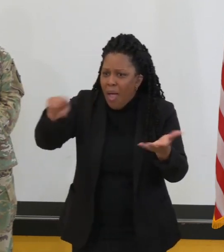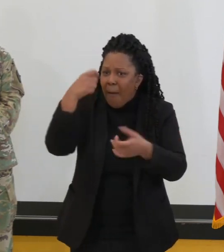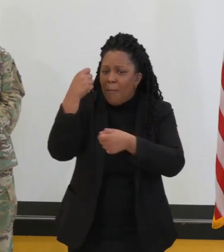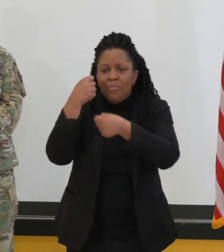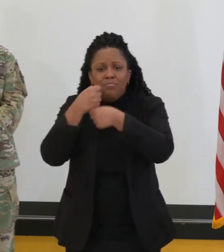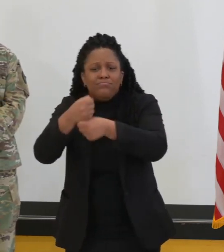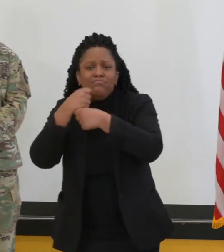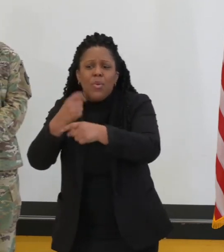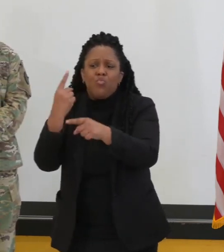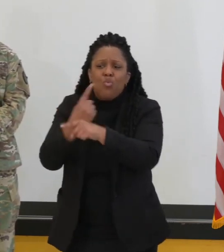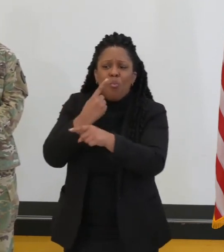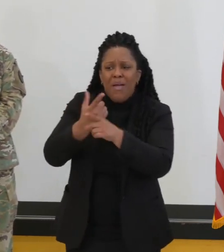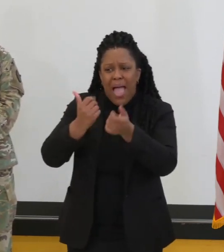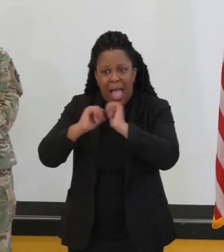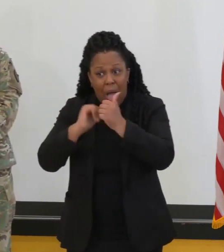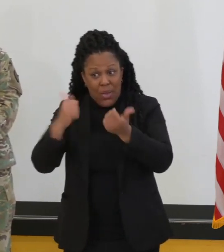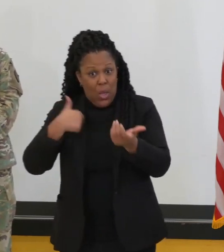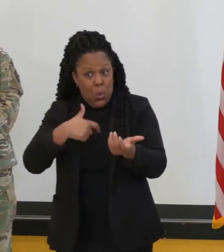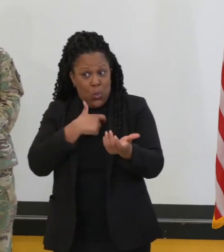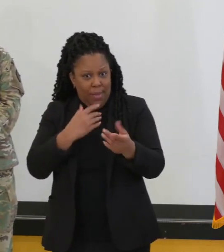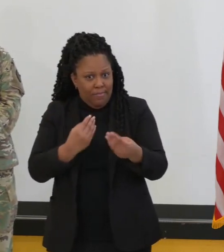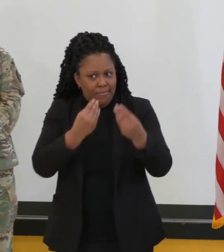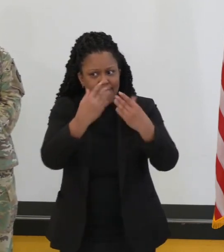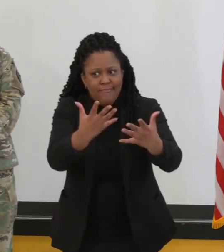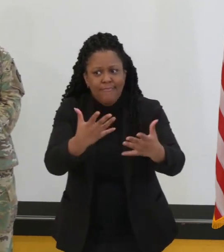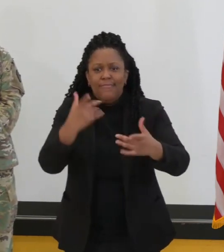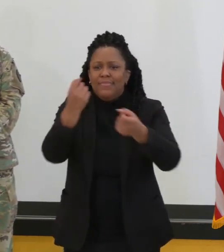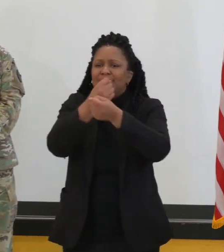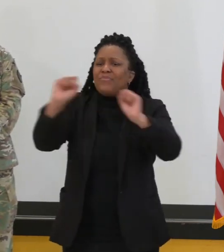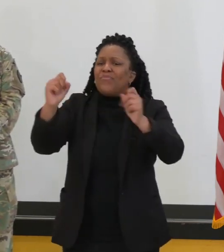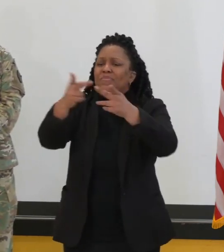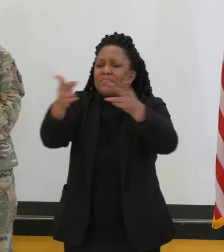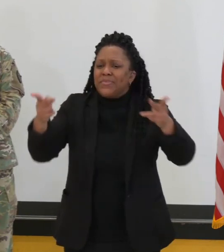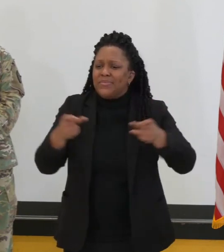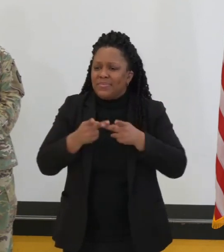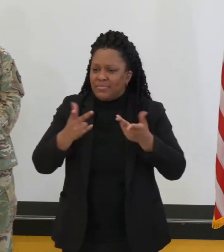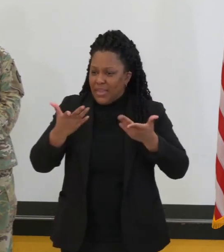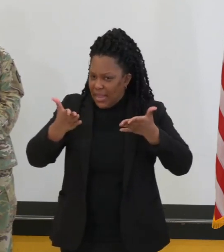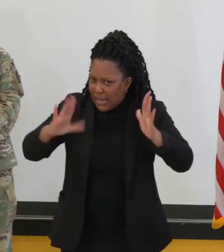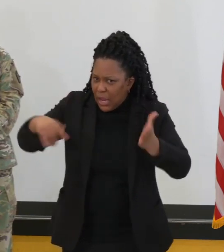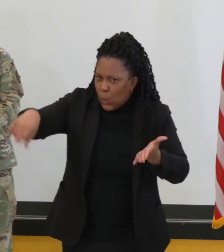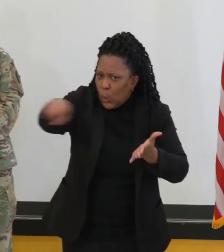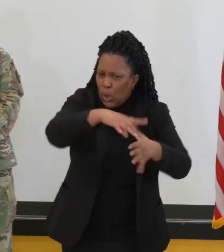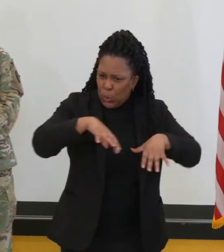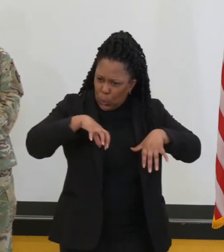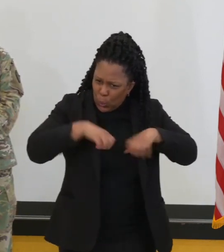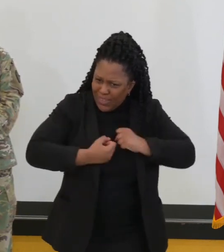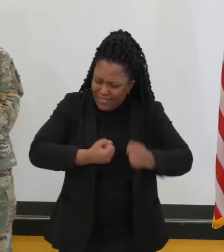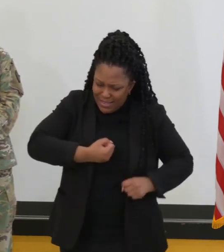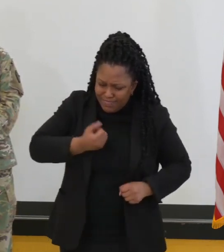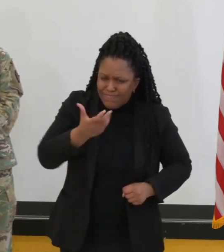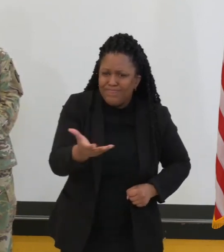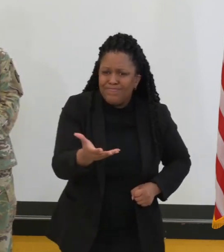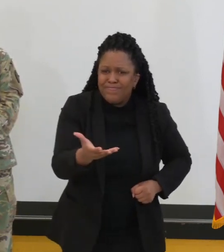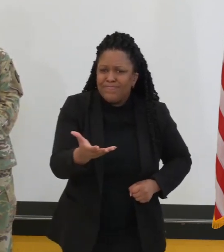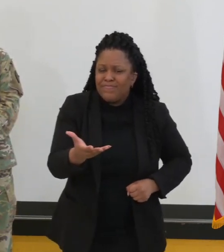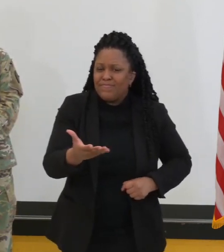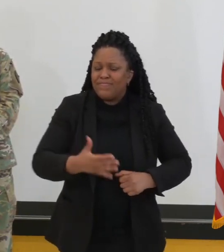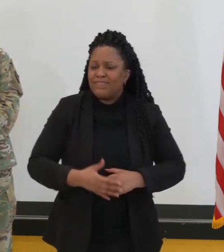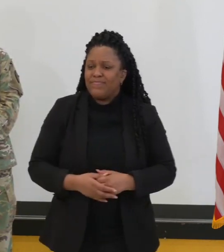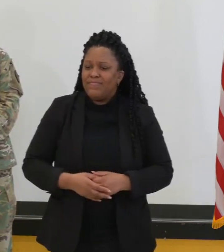we facilitate their anguish and their grief being expressed. That